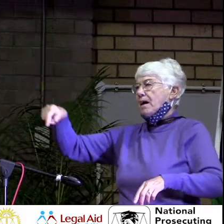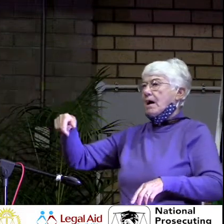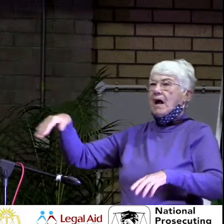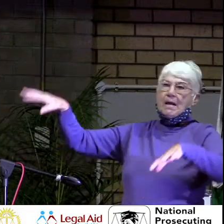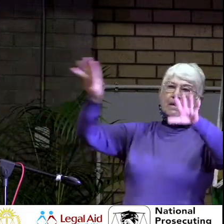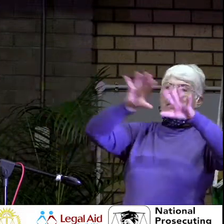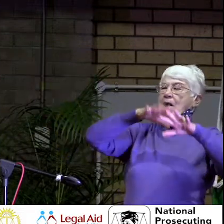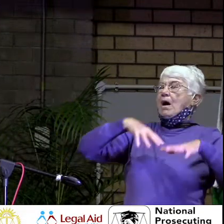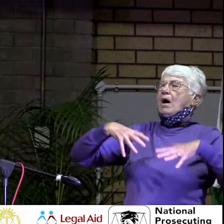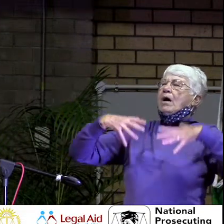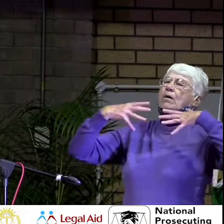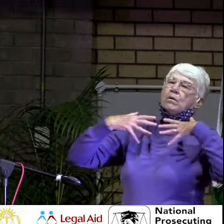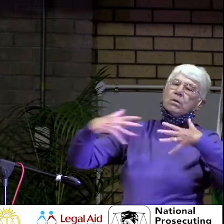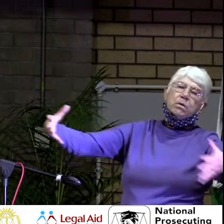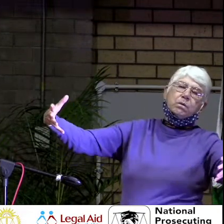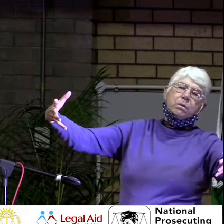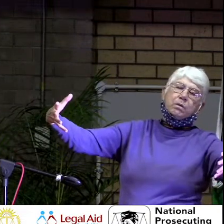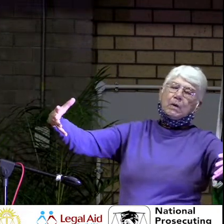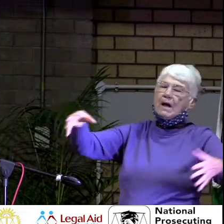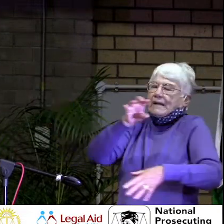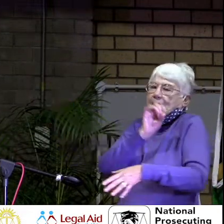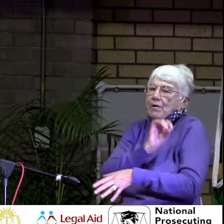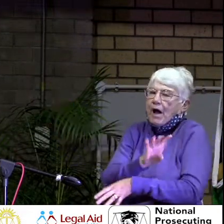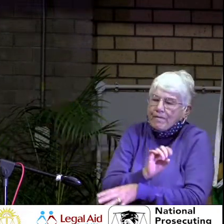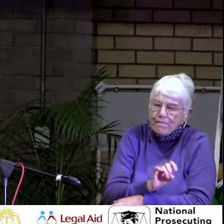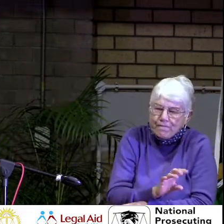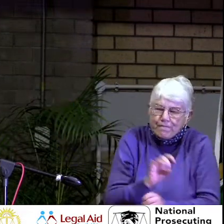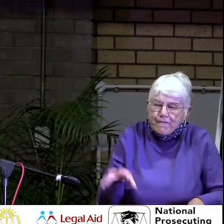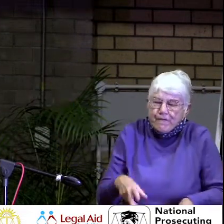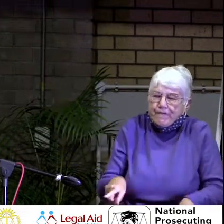where a woman is abused, attacked, or murdered.